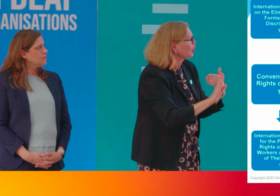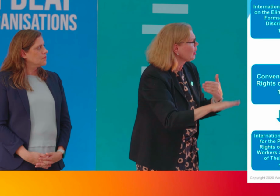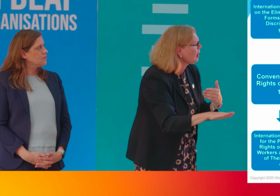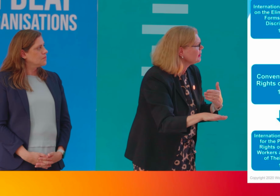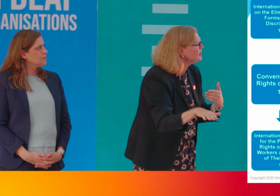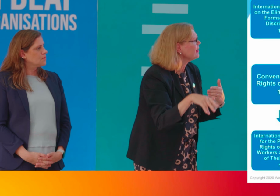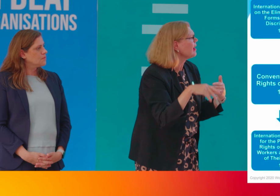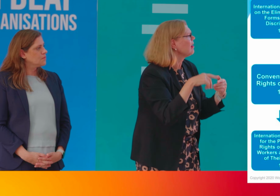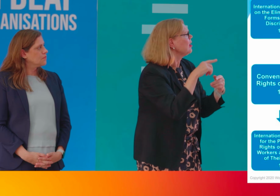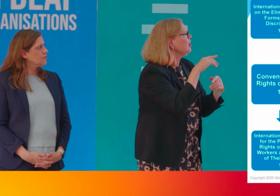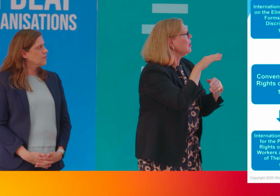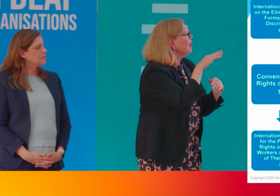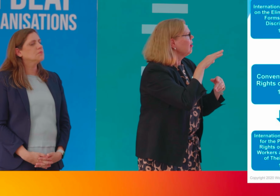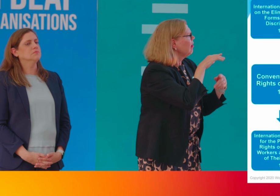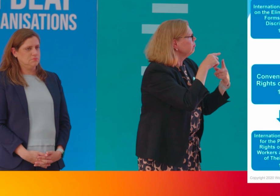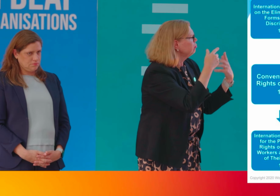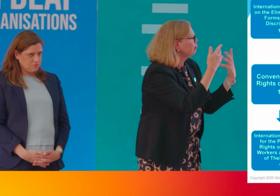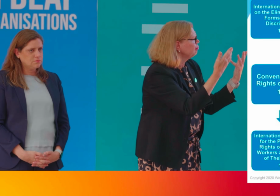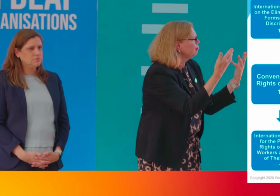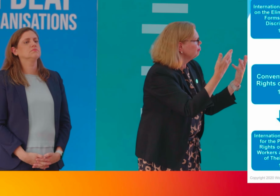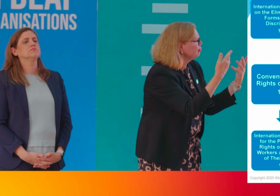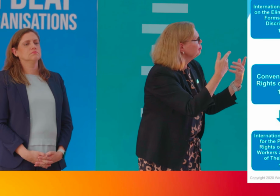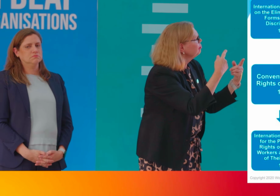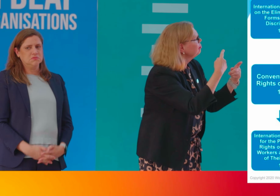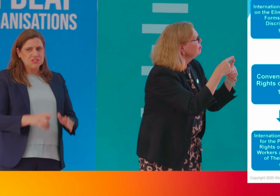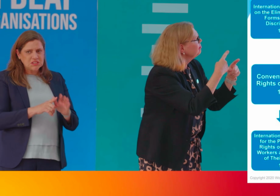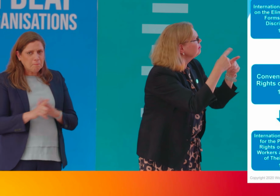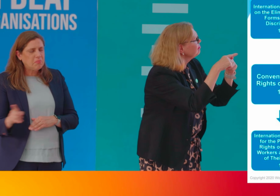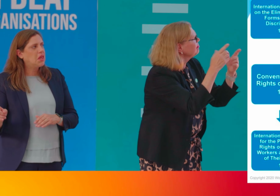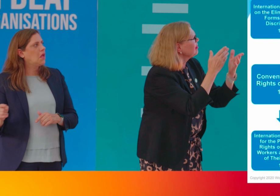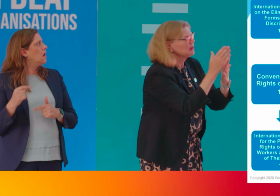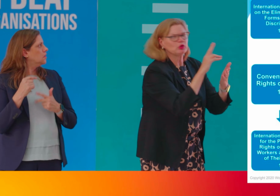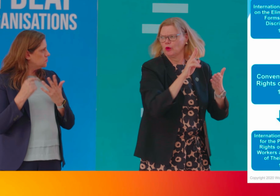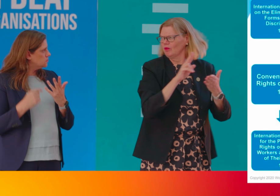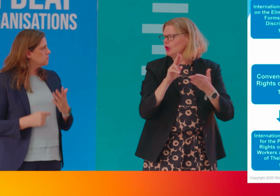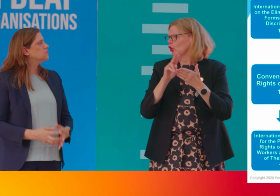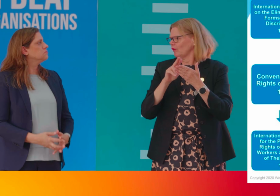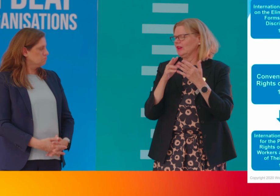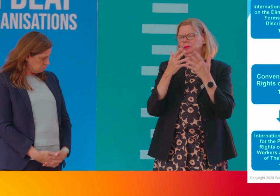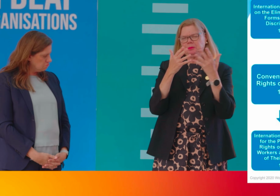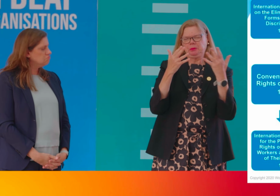As you can see, there are quite a number, including the Convention on Rights of the Child.